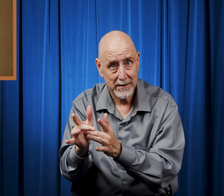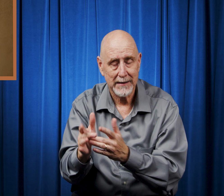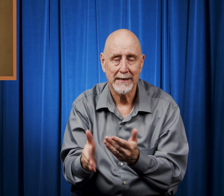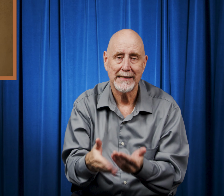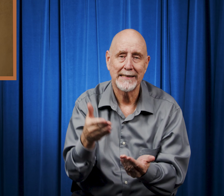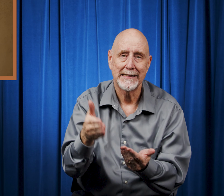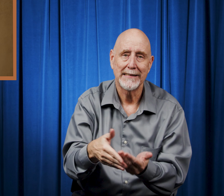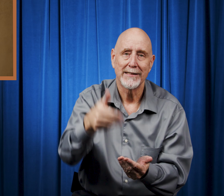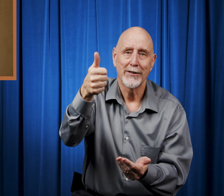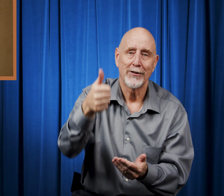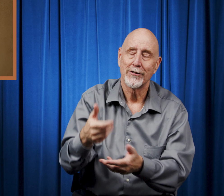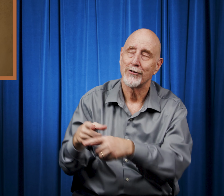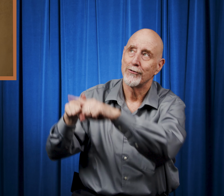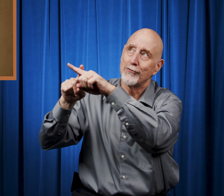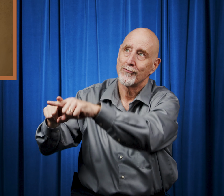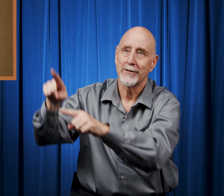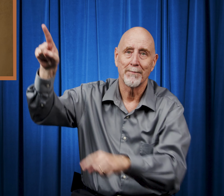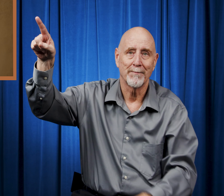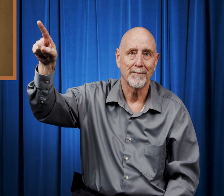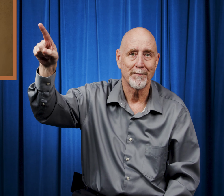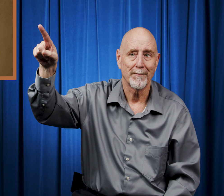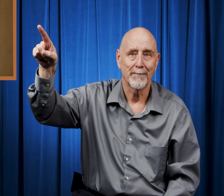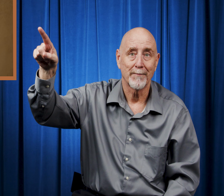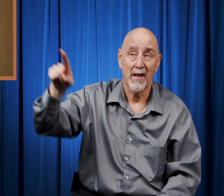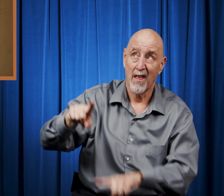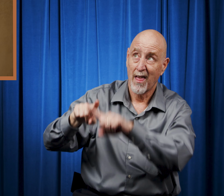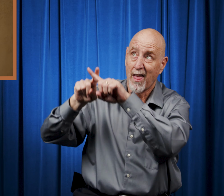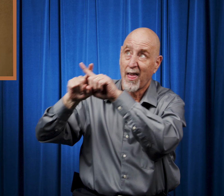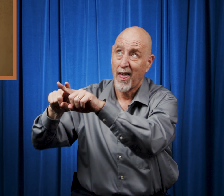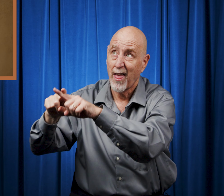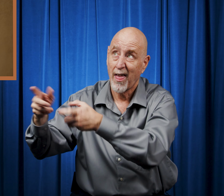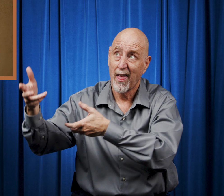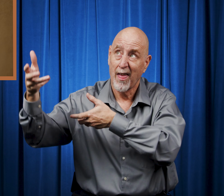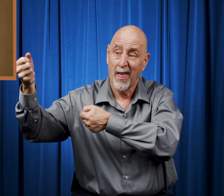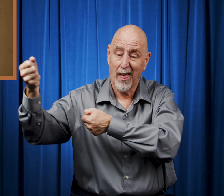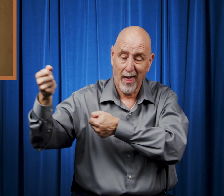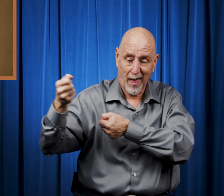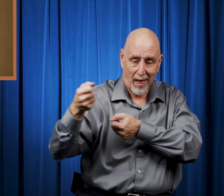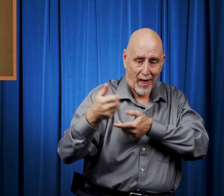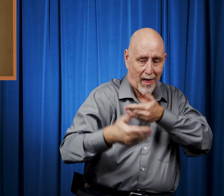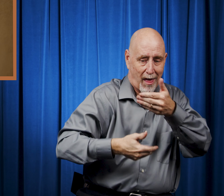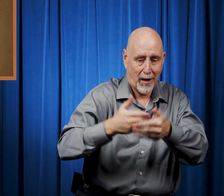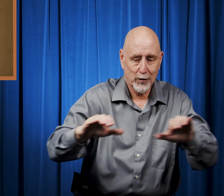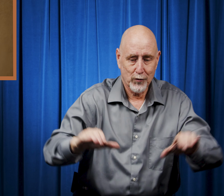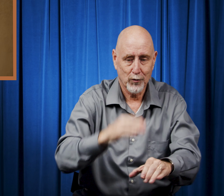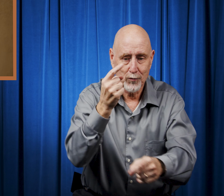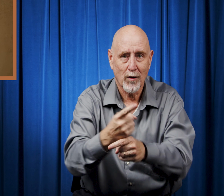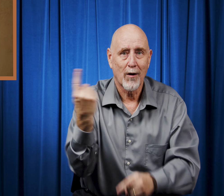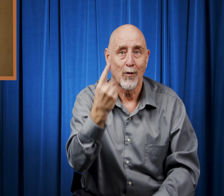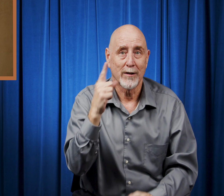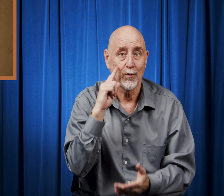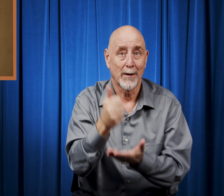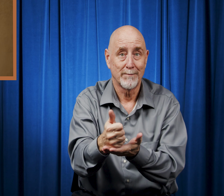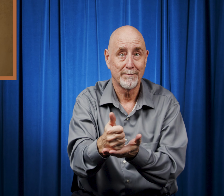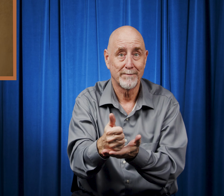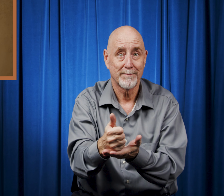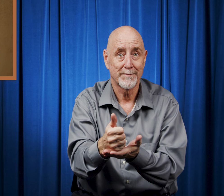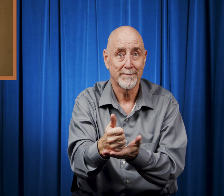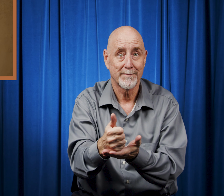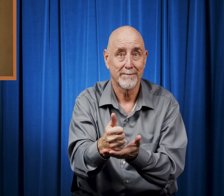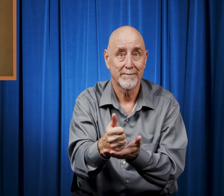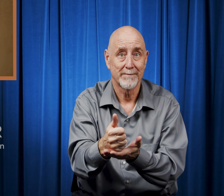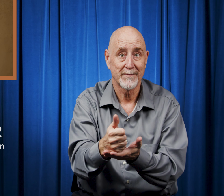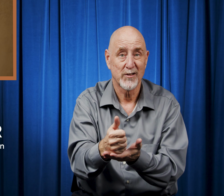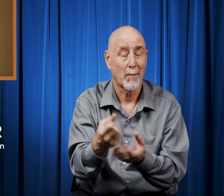about him, the easier it is to lean upon him, which will always help you to do what is